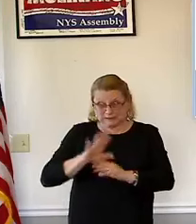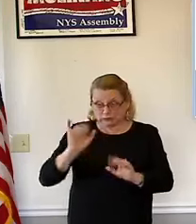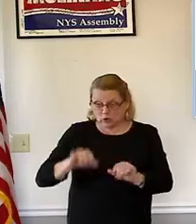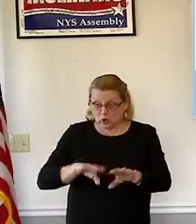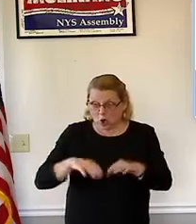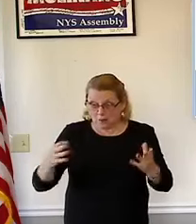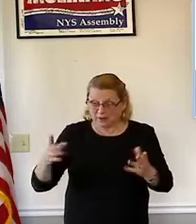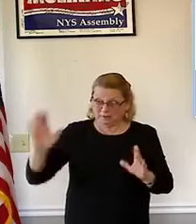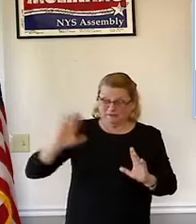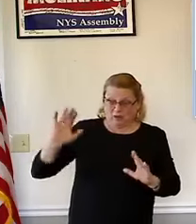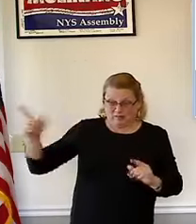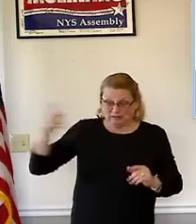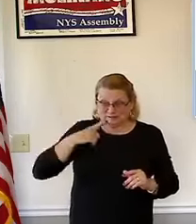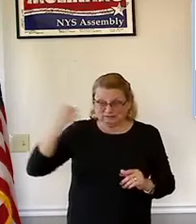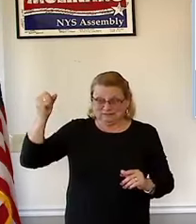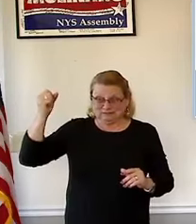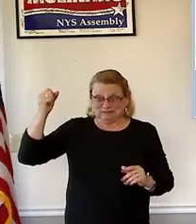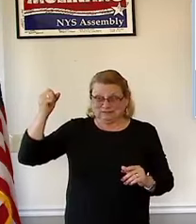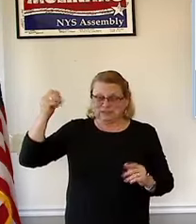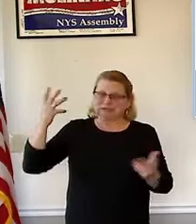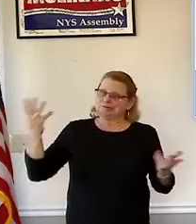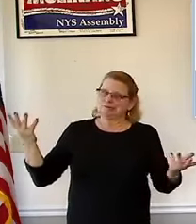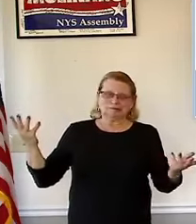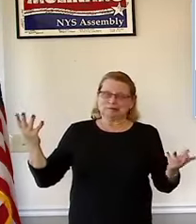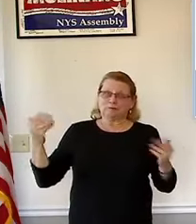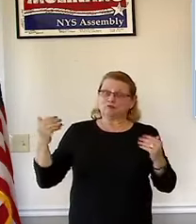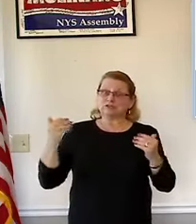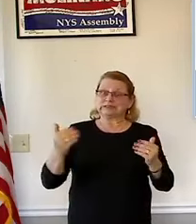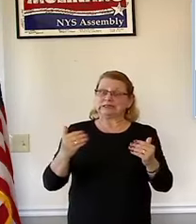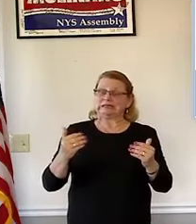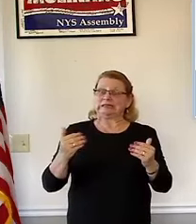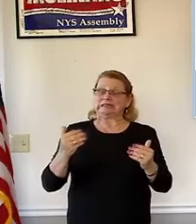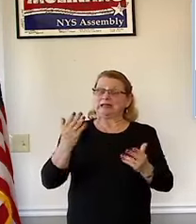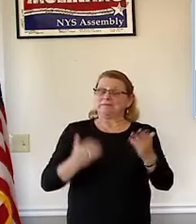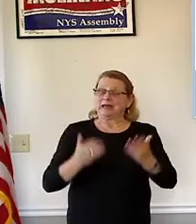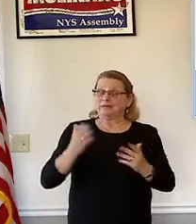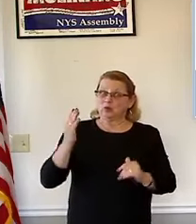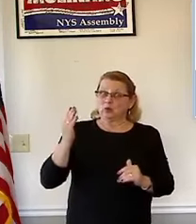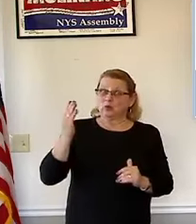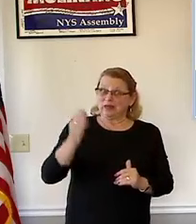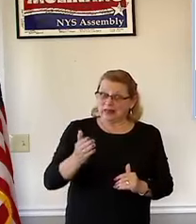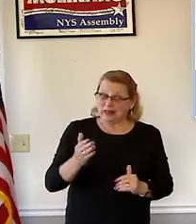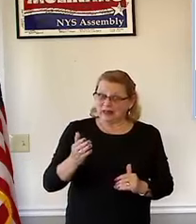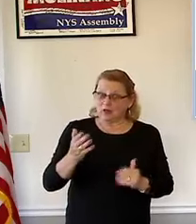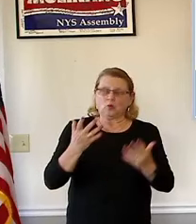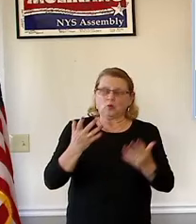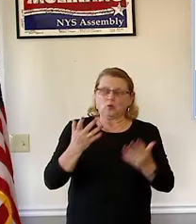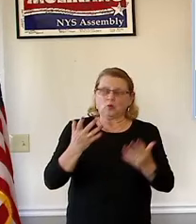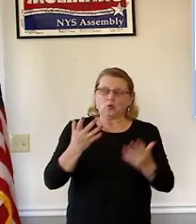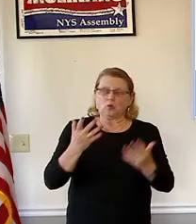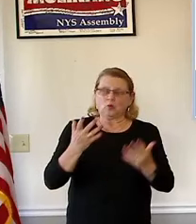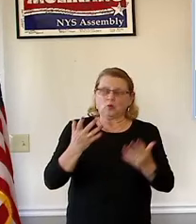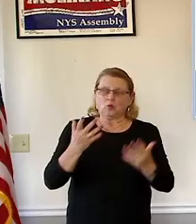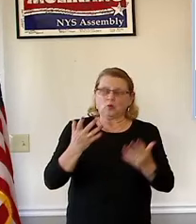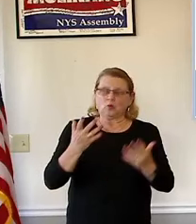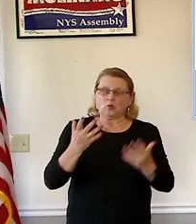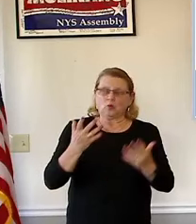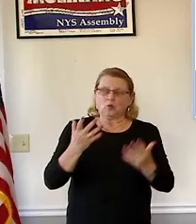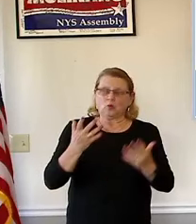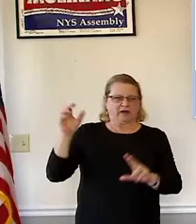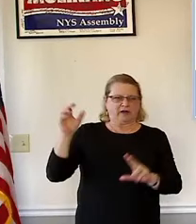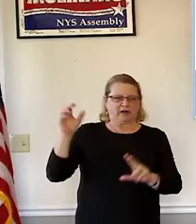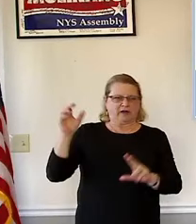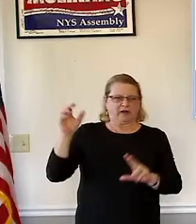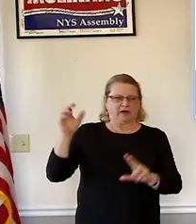four, they should proceed as if they will, and we're waiting on the state to give clarity and that guidance.